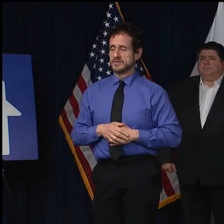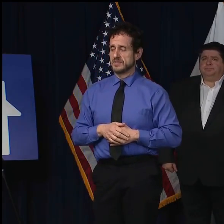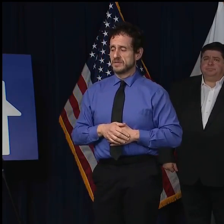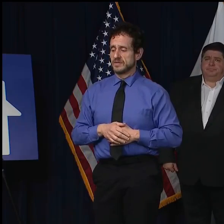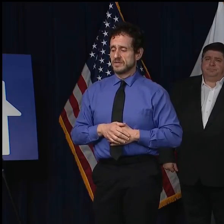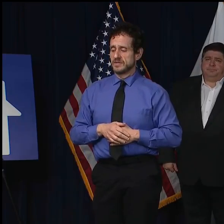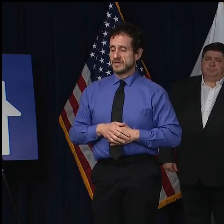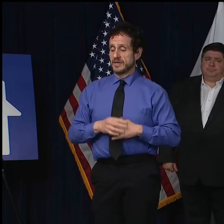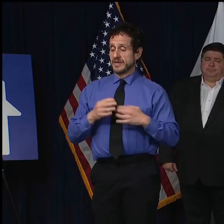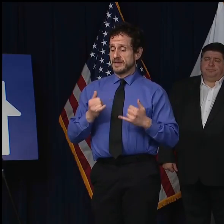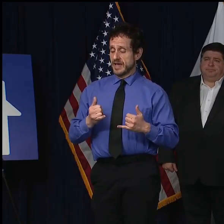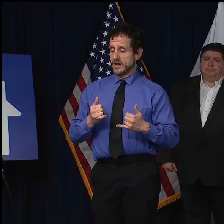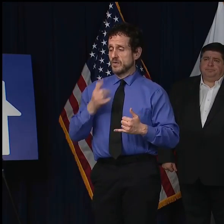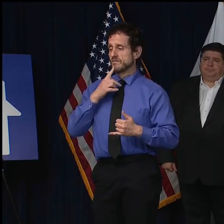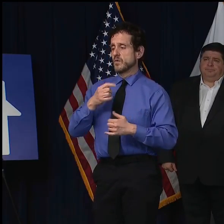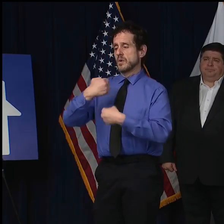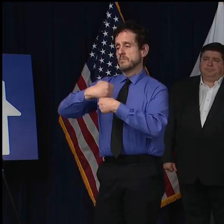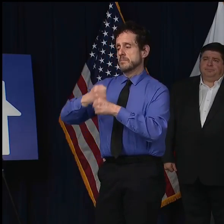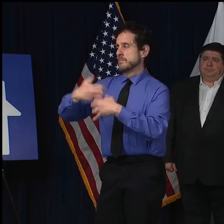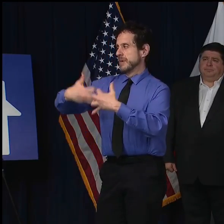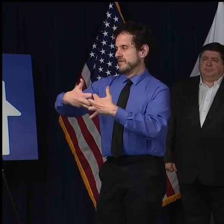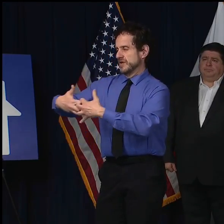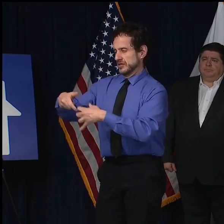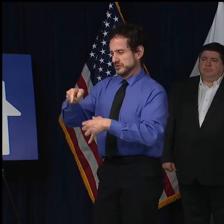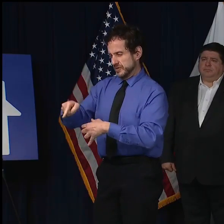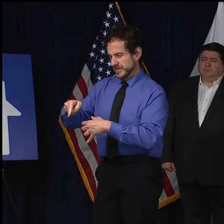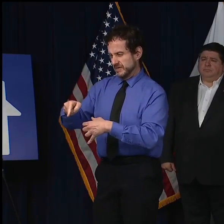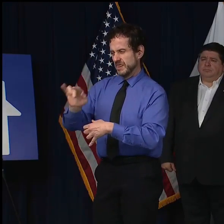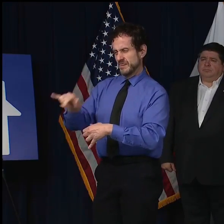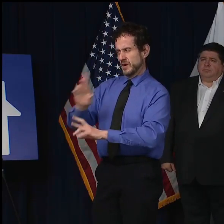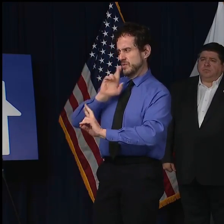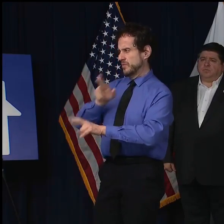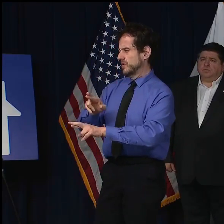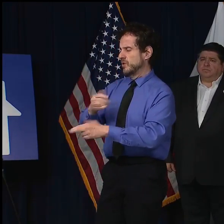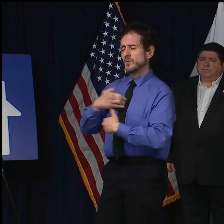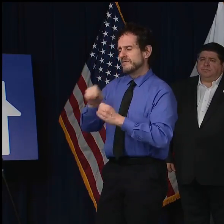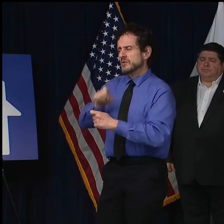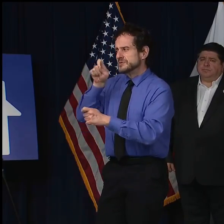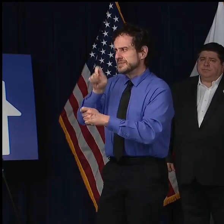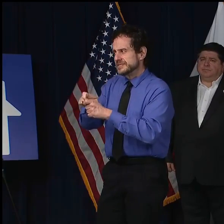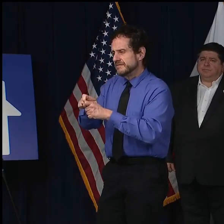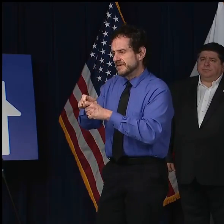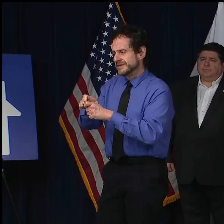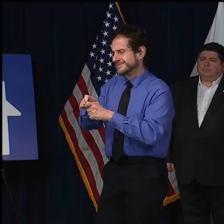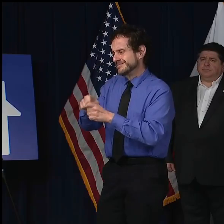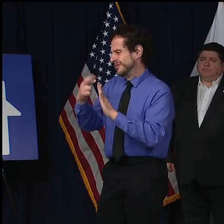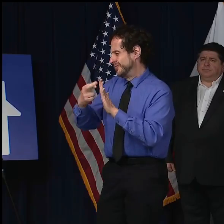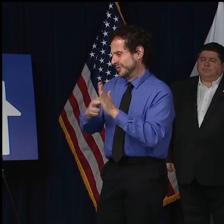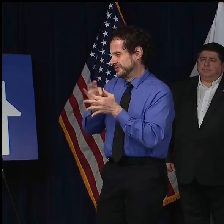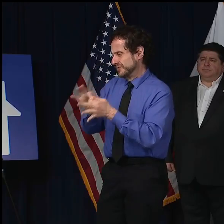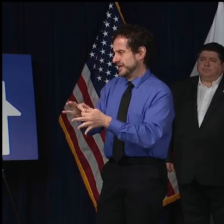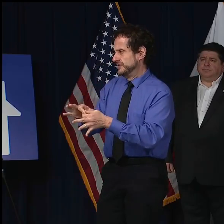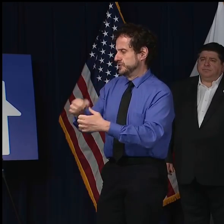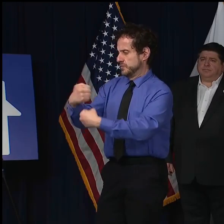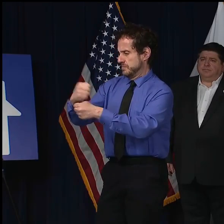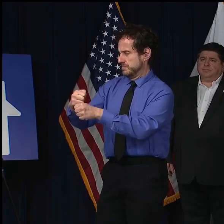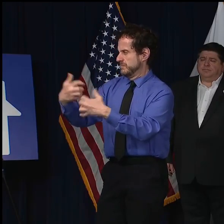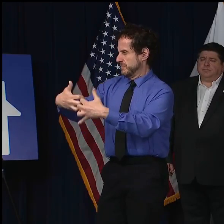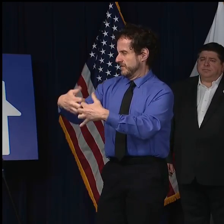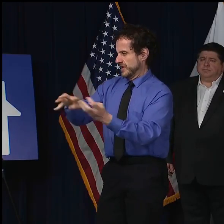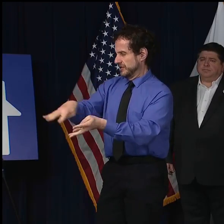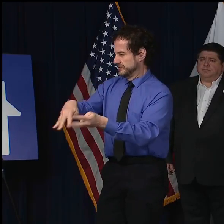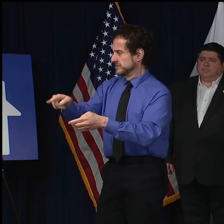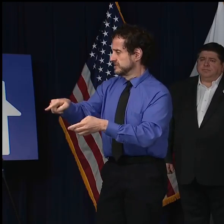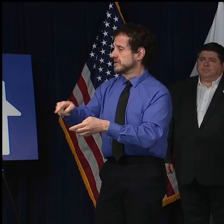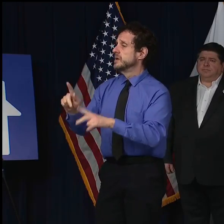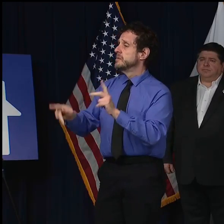putting out information regarding manufacturing, I don't know if we have specific guidance related to that. I think people are using